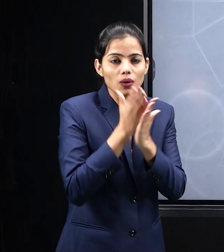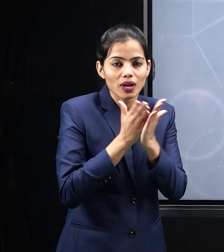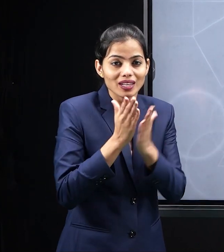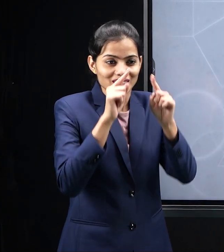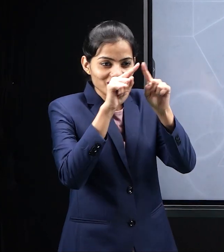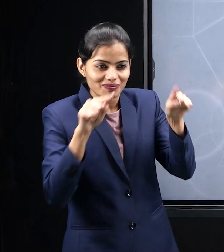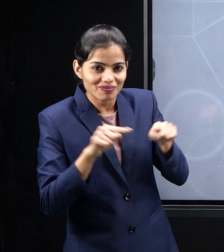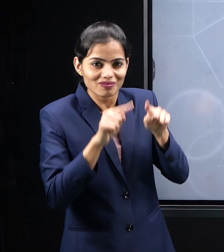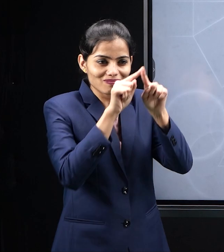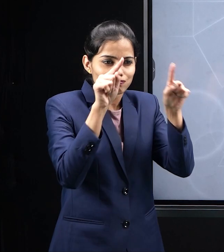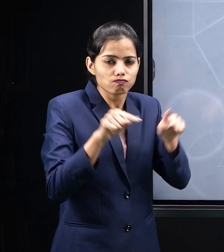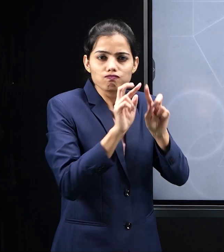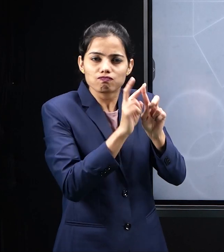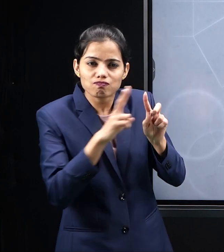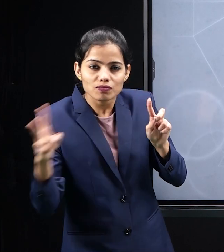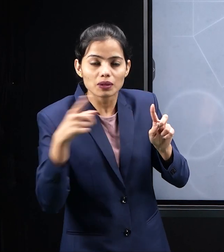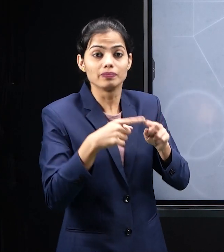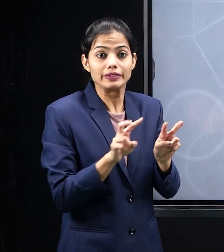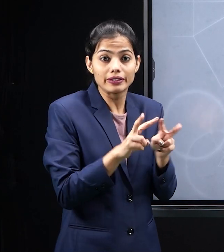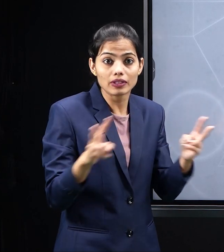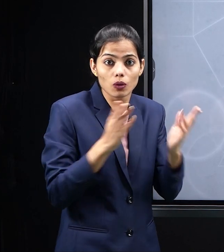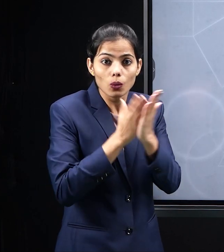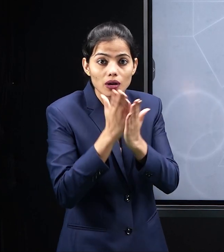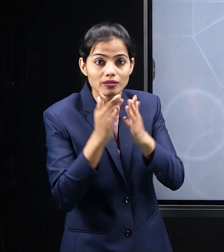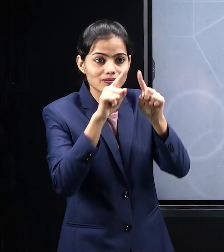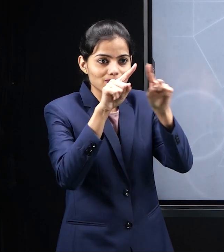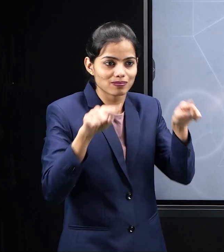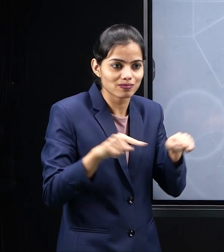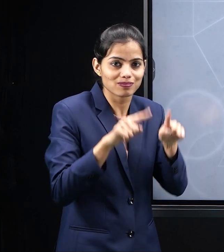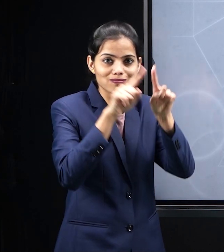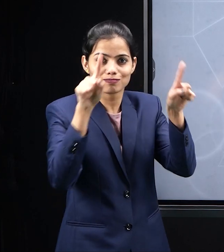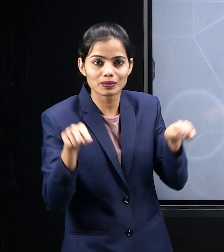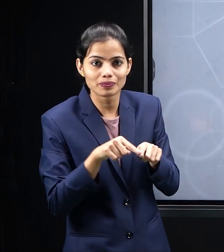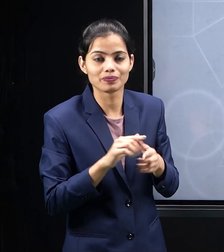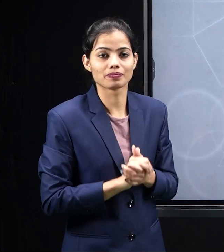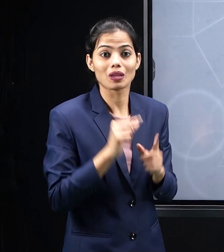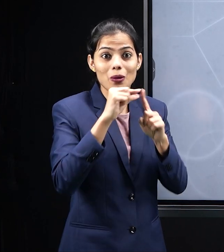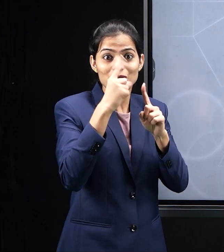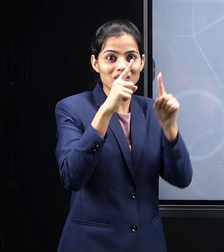Types of quadrilaterals. Various types of quadrilaterals are parallelogram.